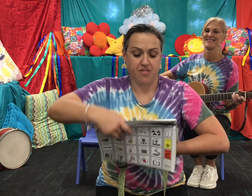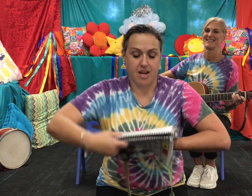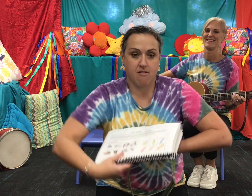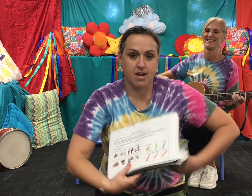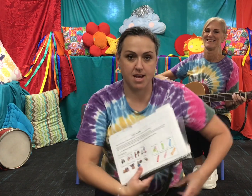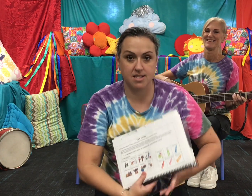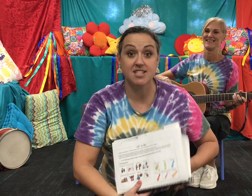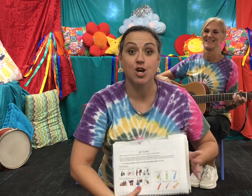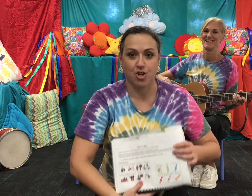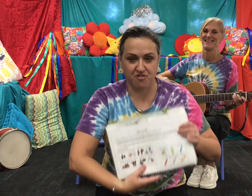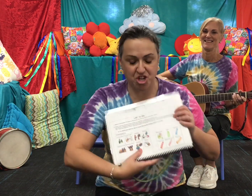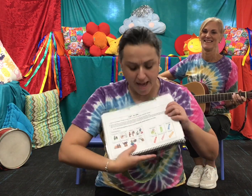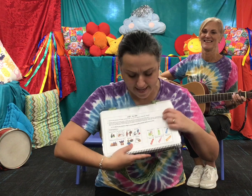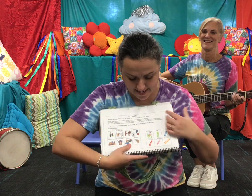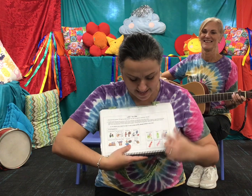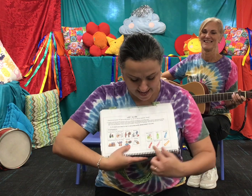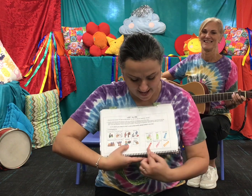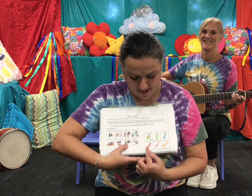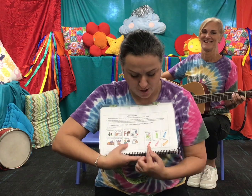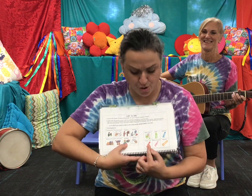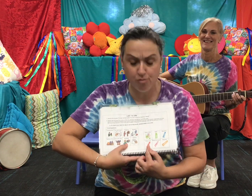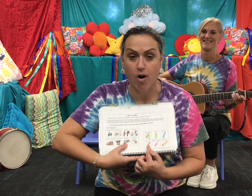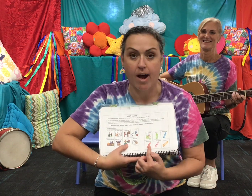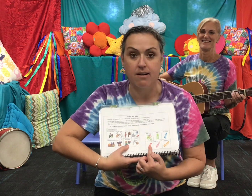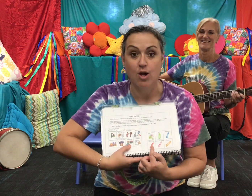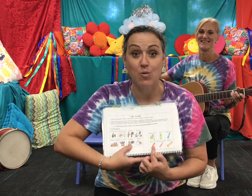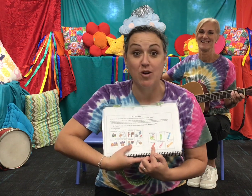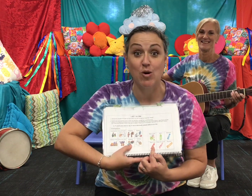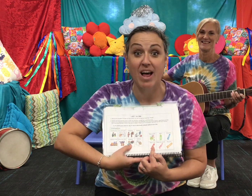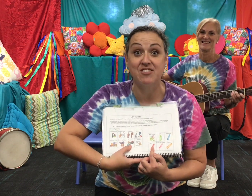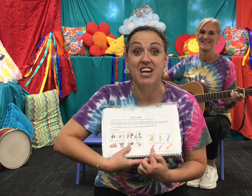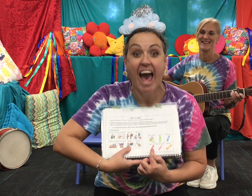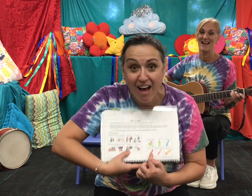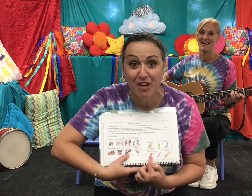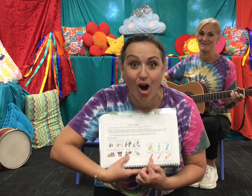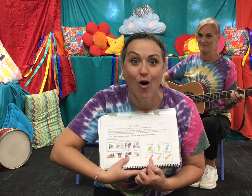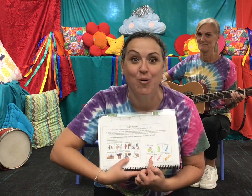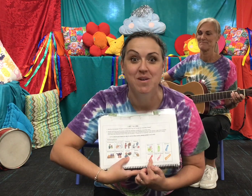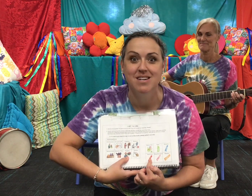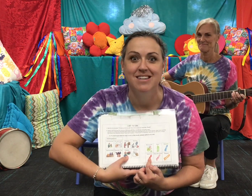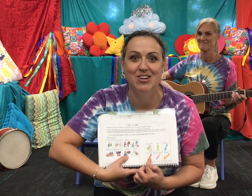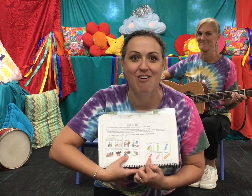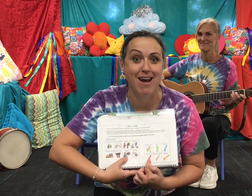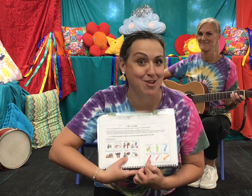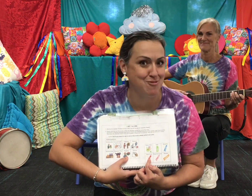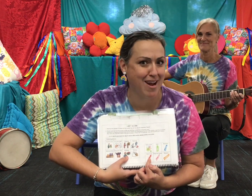There it is. You've shouted it out. You're right. We all have to have a go. All right, are you ready?